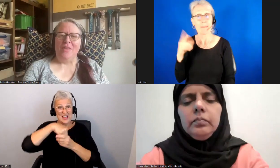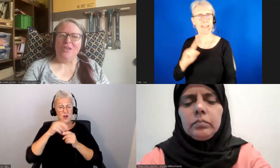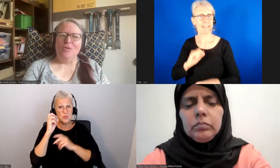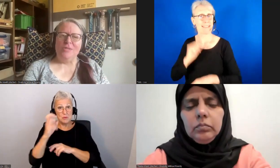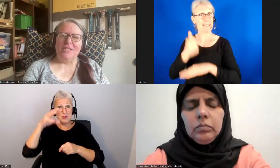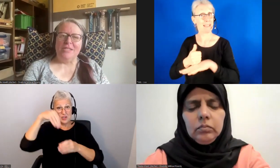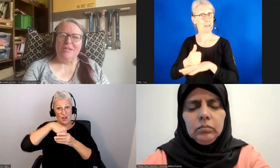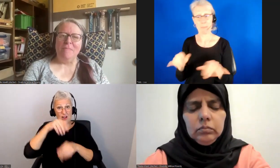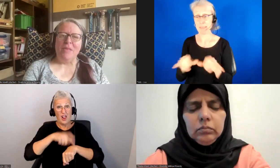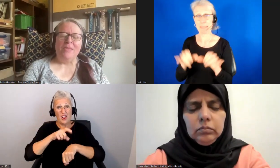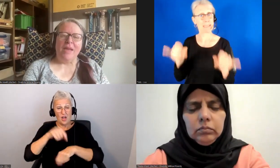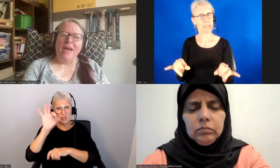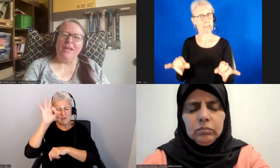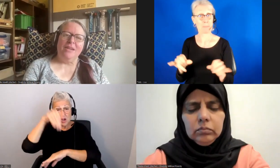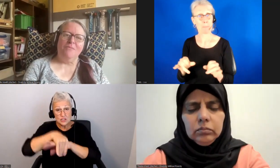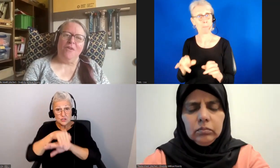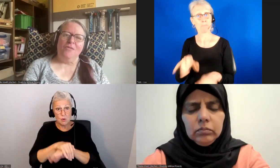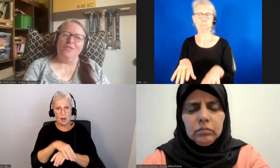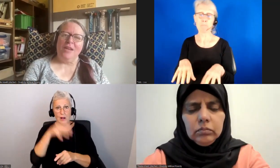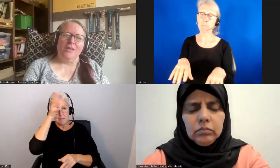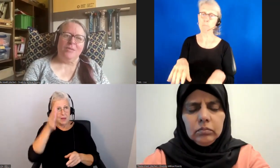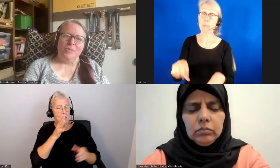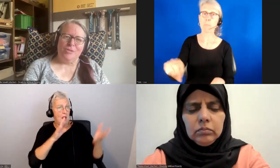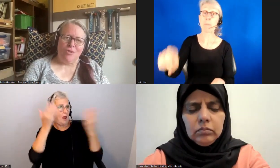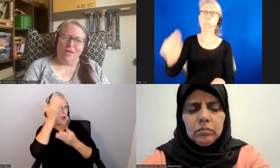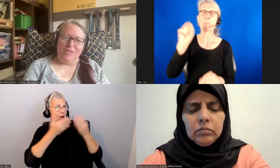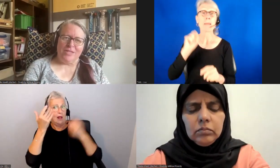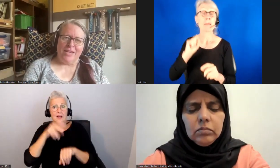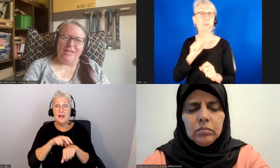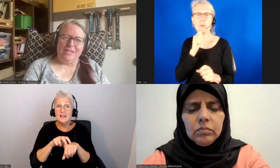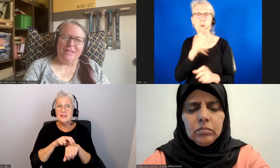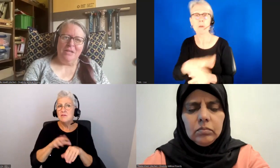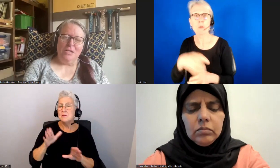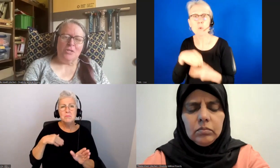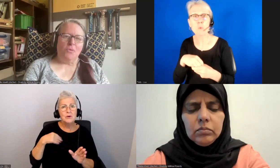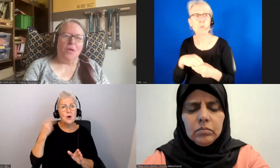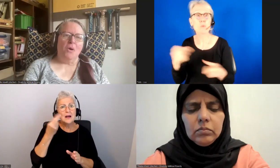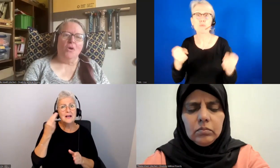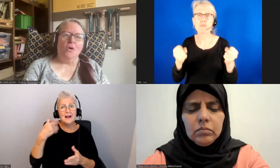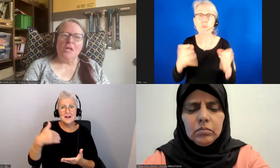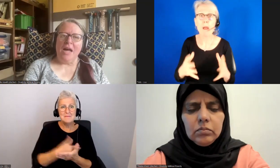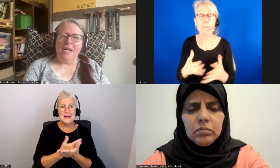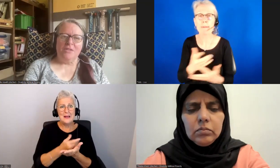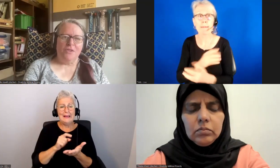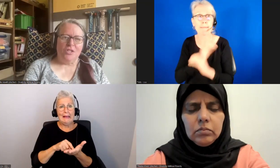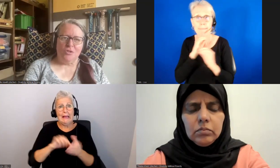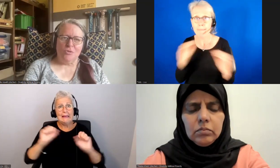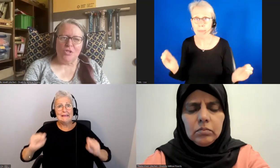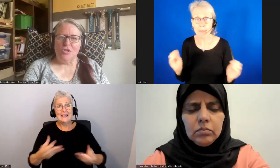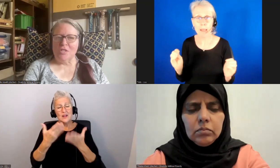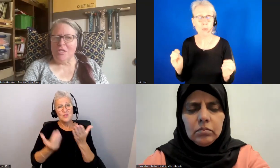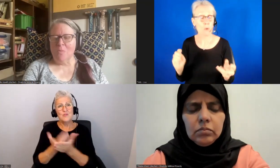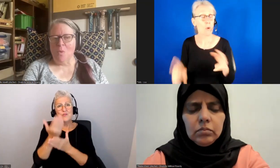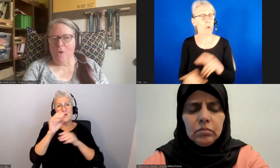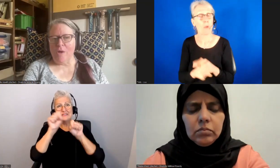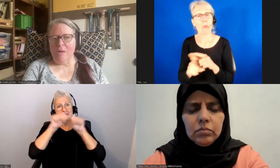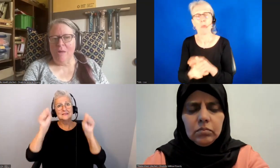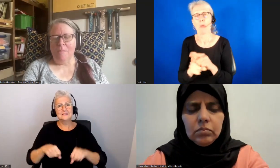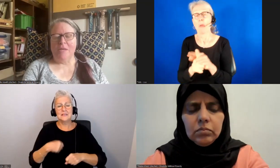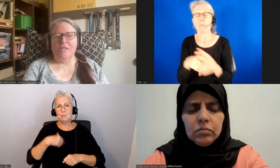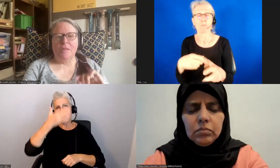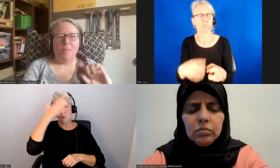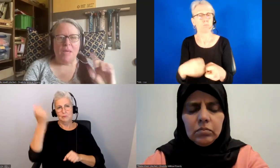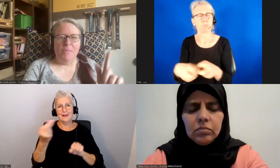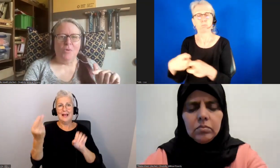created that new system, they hadn't involved any of the bus drivers in it. So there were all kinds of issues that just didn't